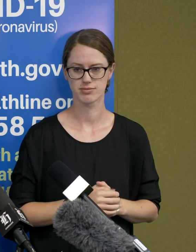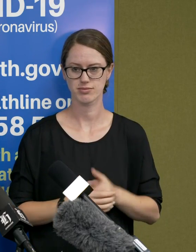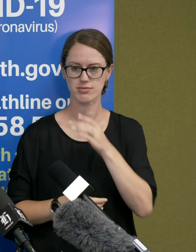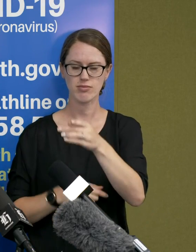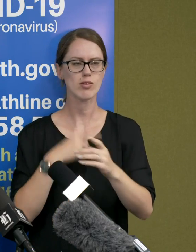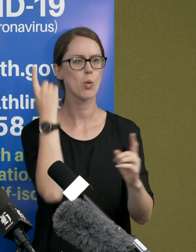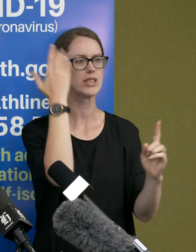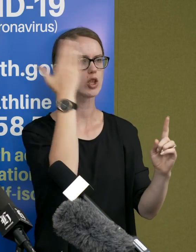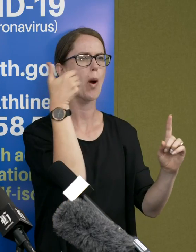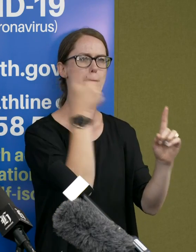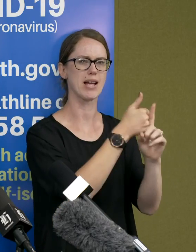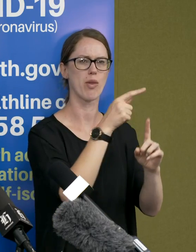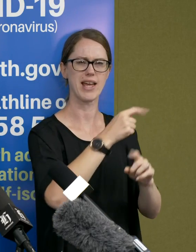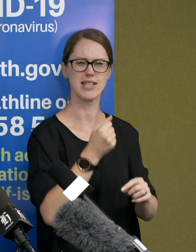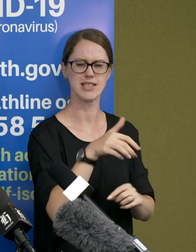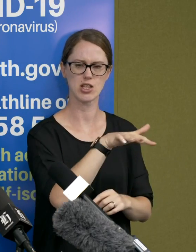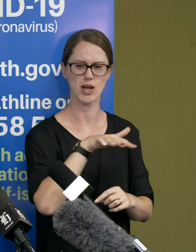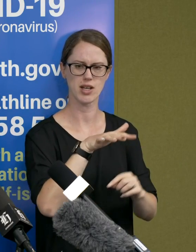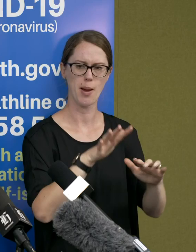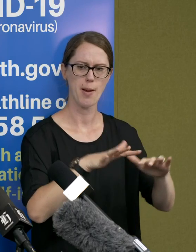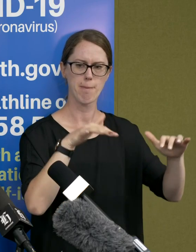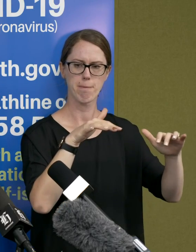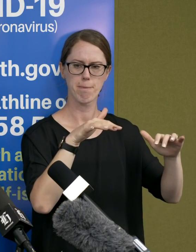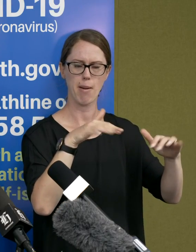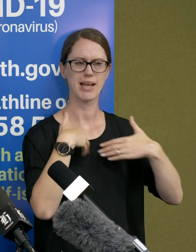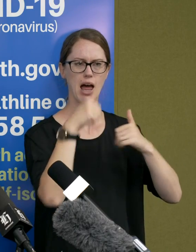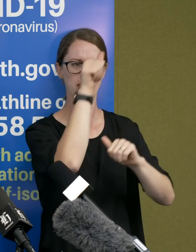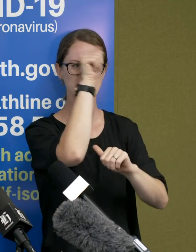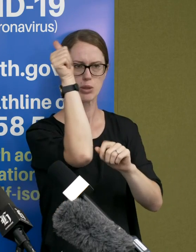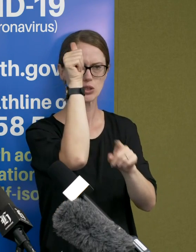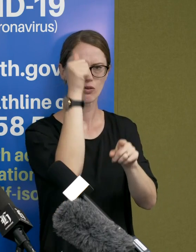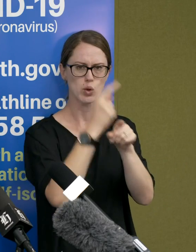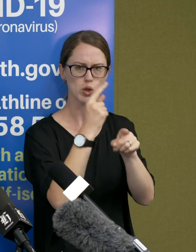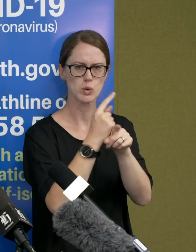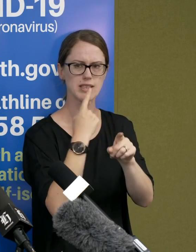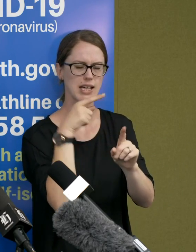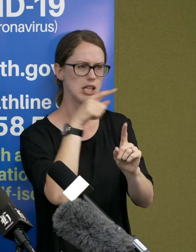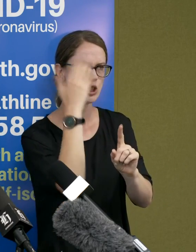has been affected already with this Dunedin case, and public health